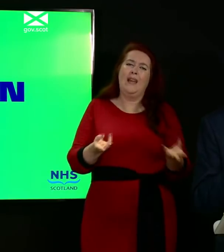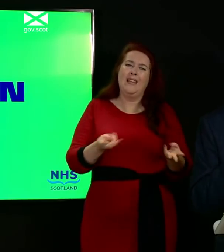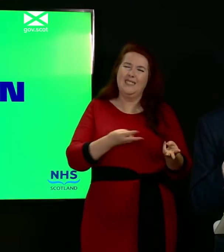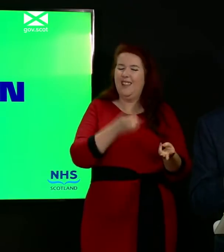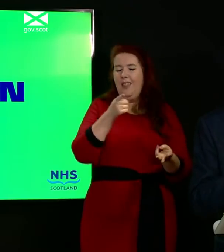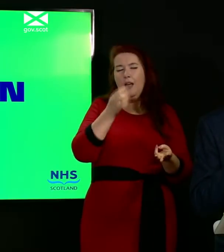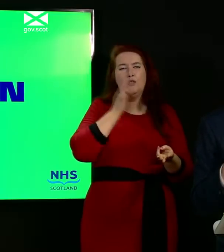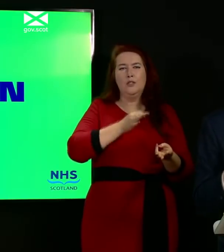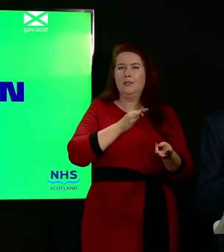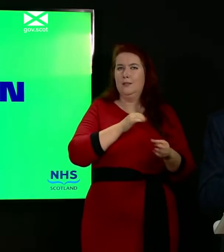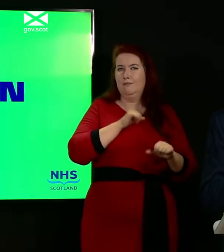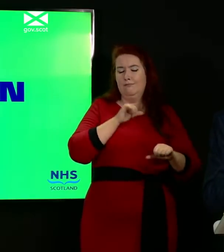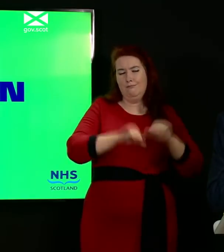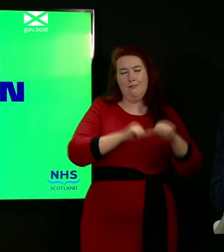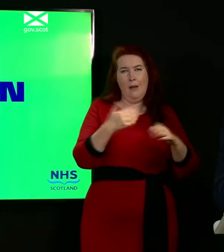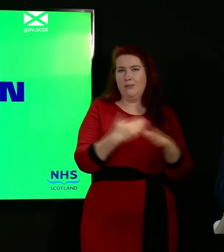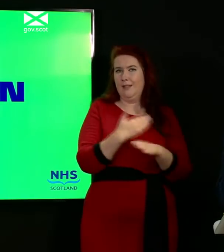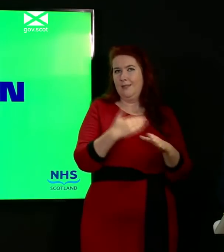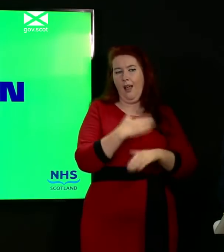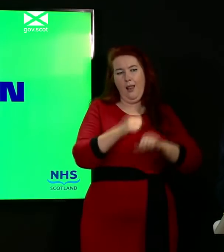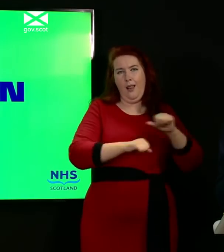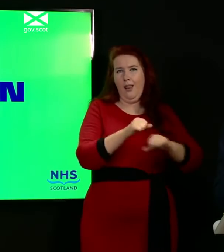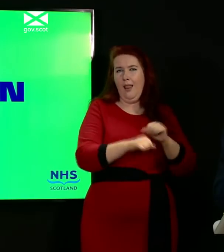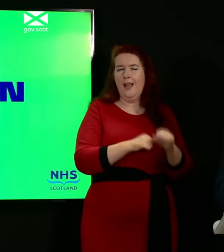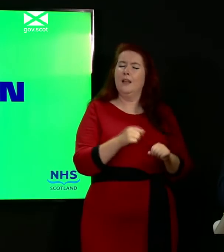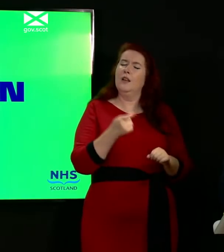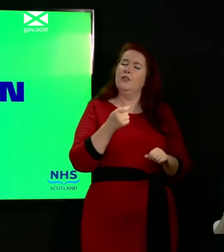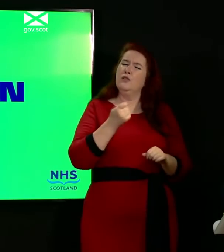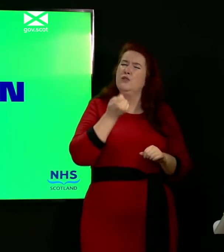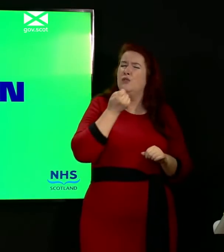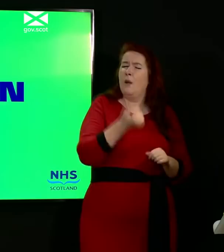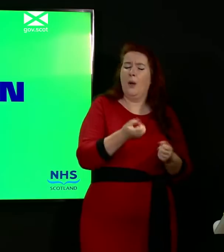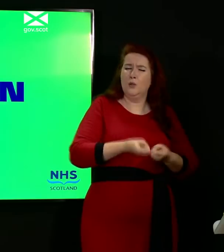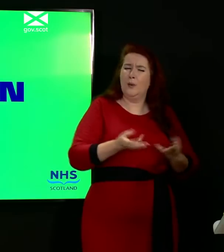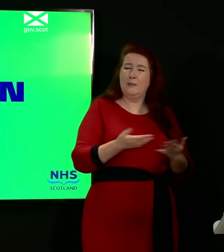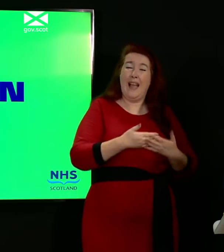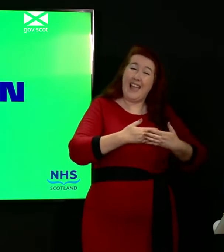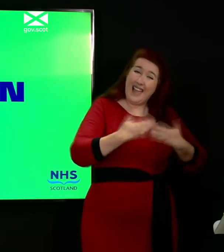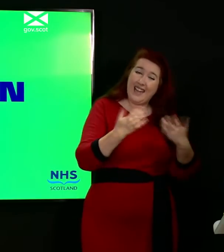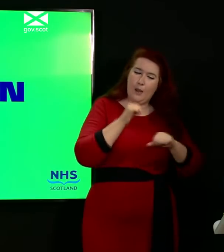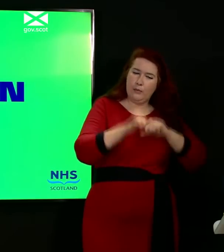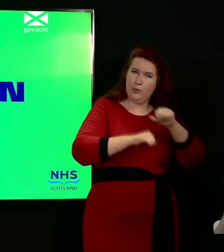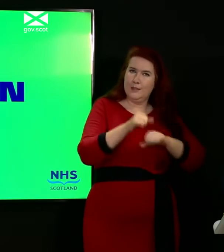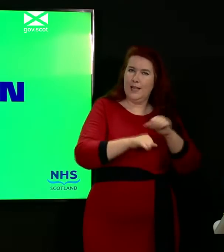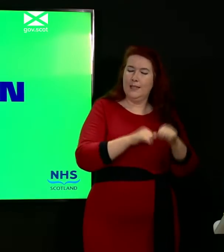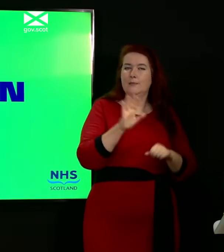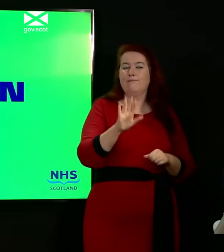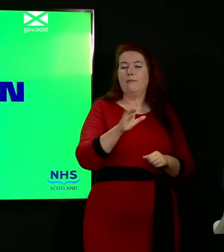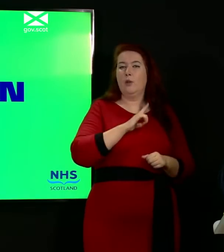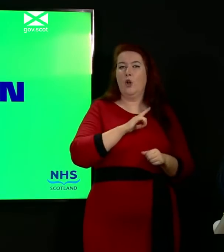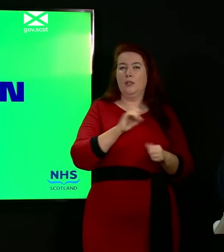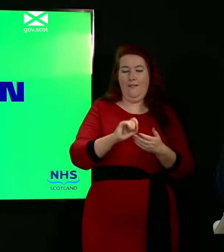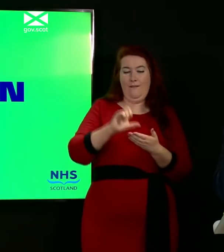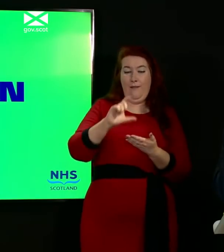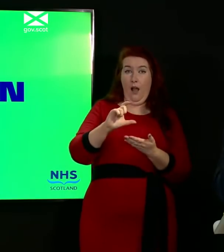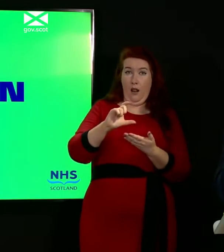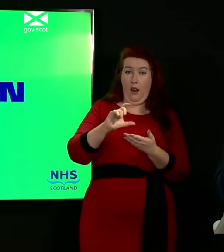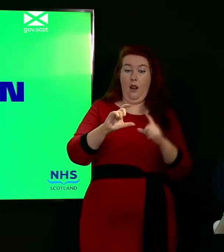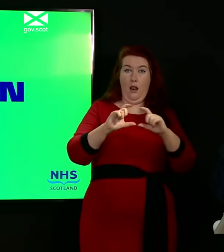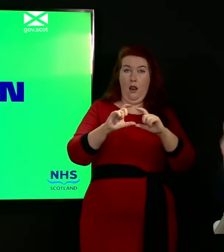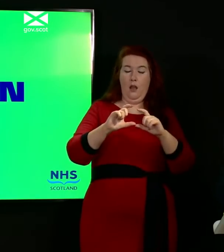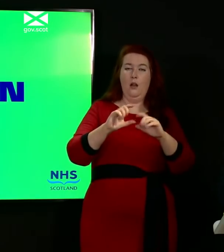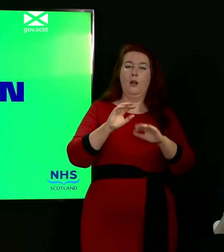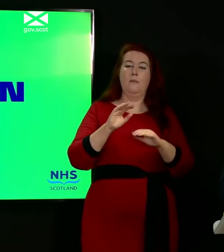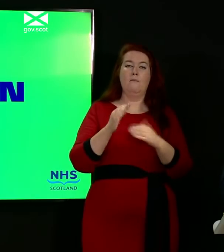of logistics and time and people. There isn't a lot of wastage, but in any process like this, particularly when the vial contains more